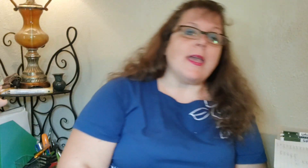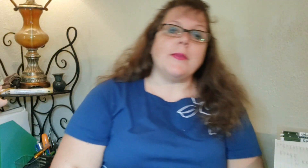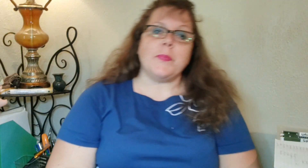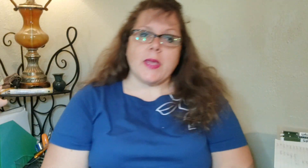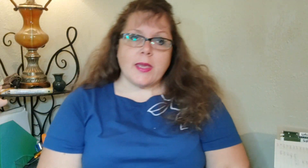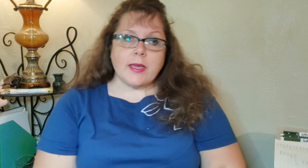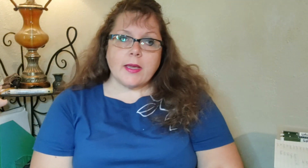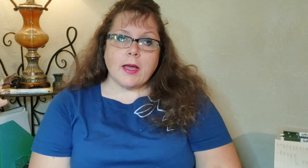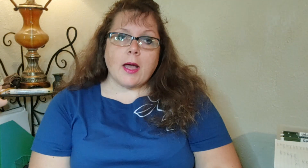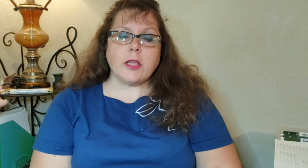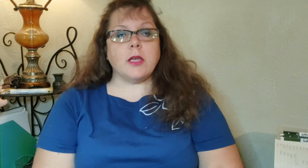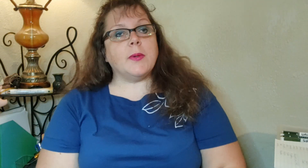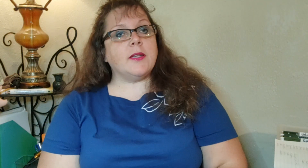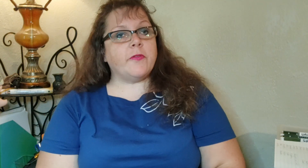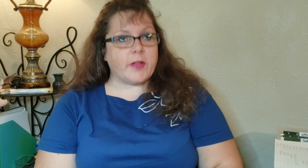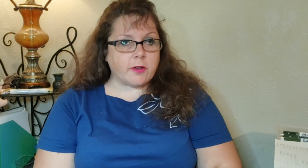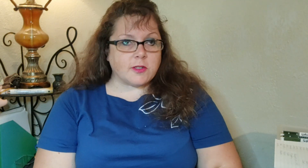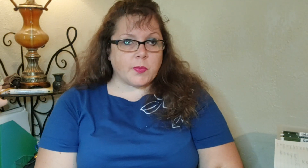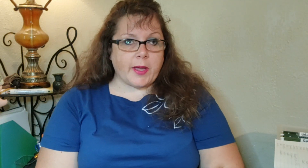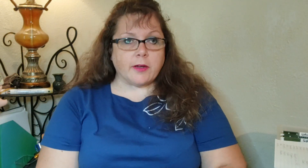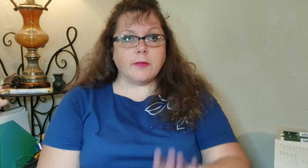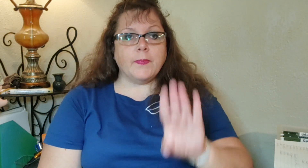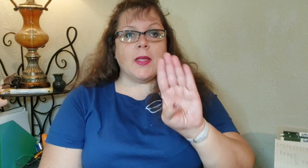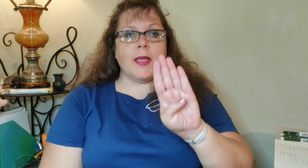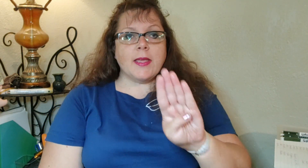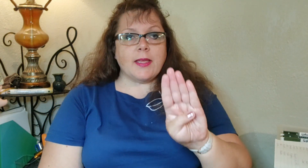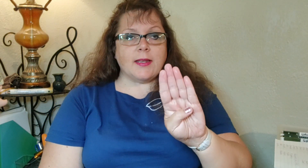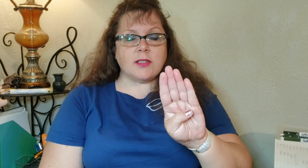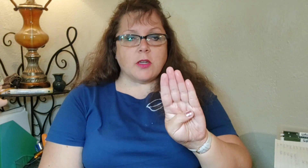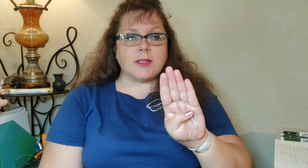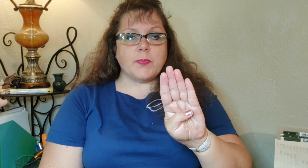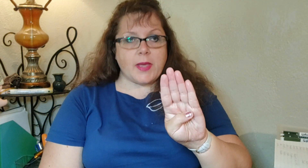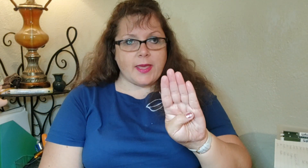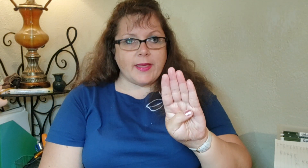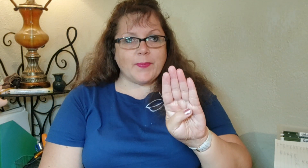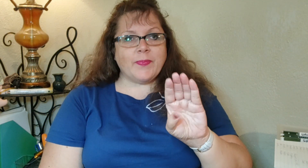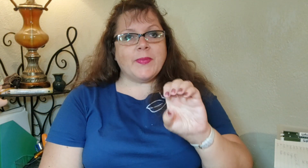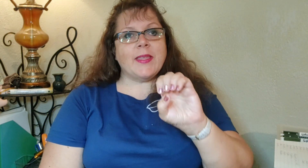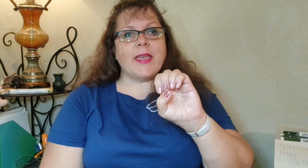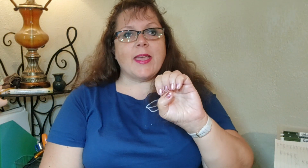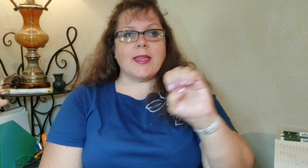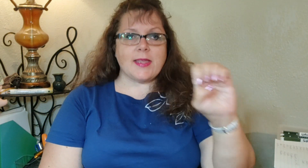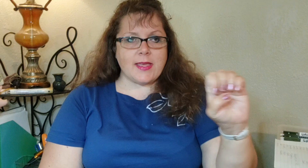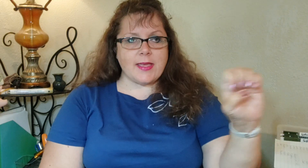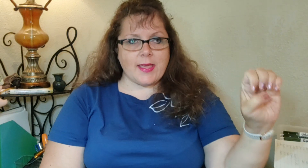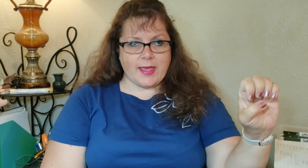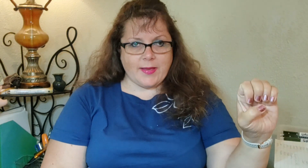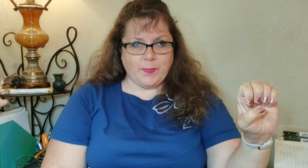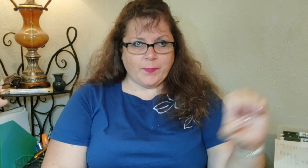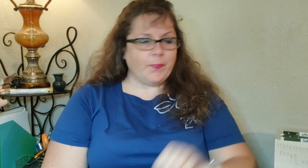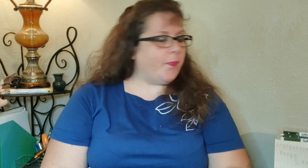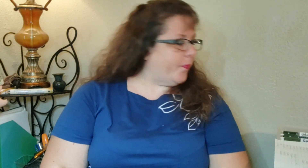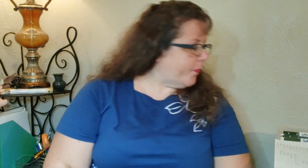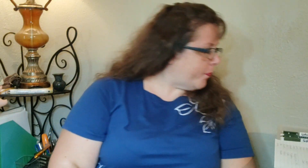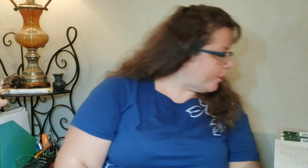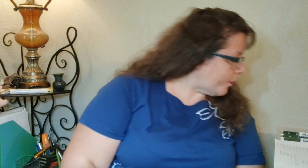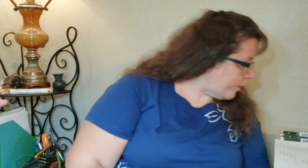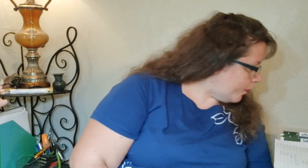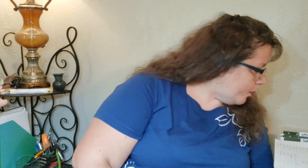In bee, you would finger spell, and so it's B and E.